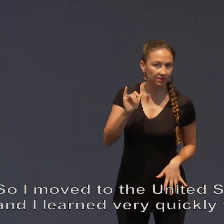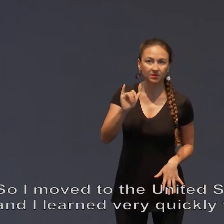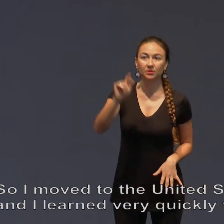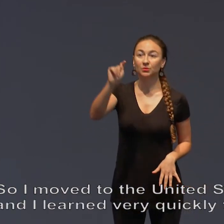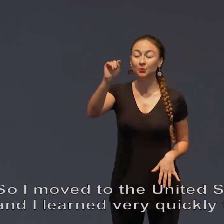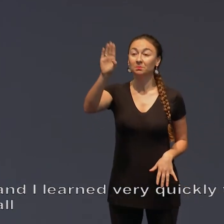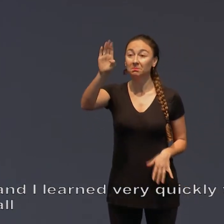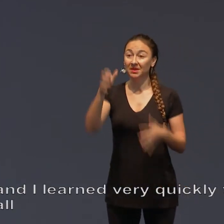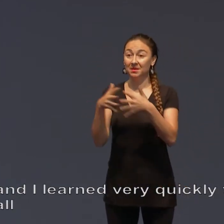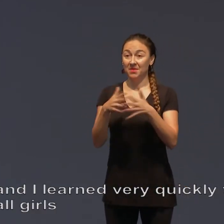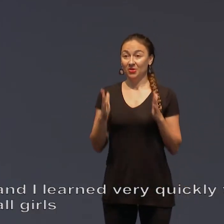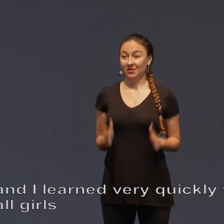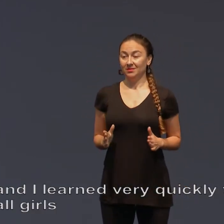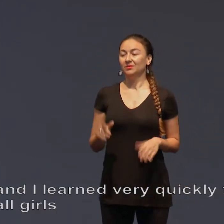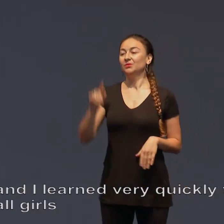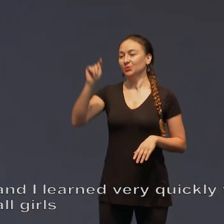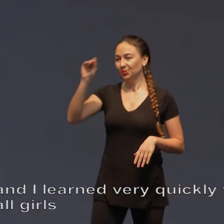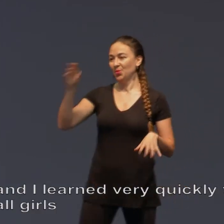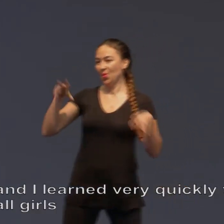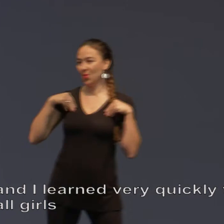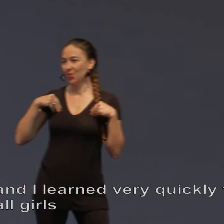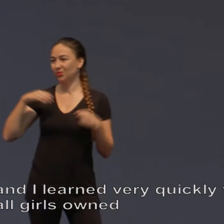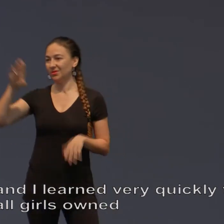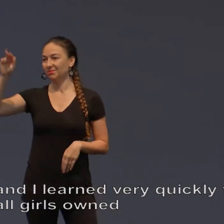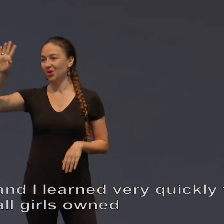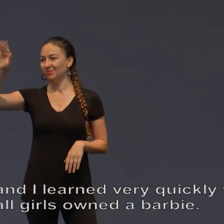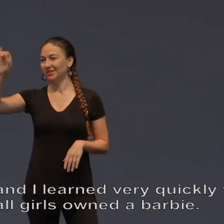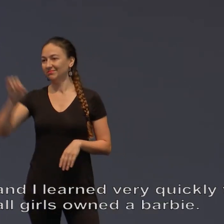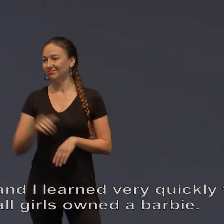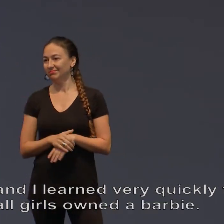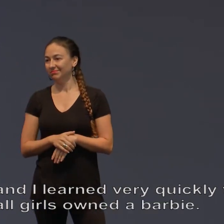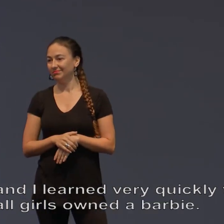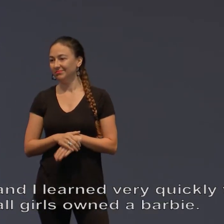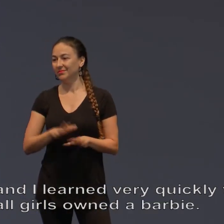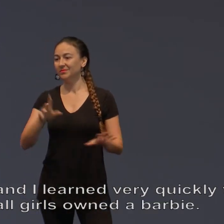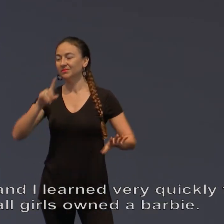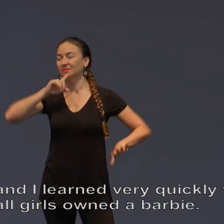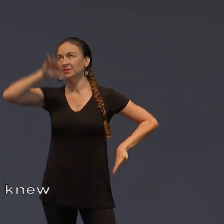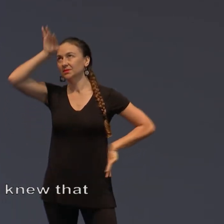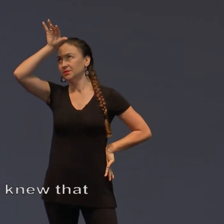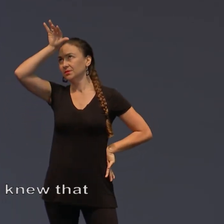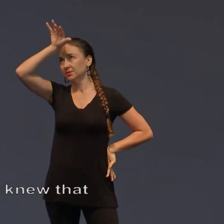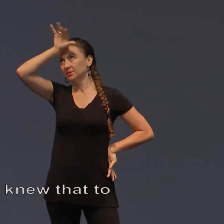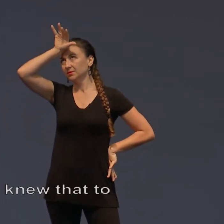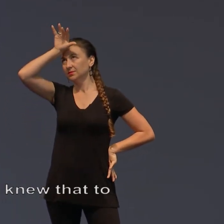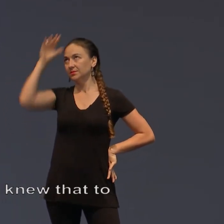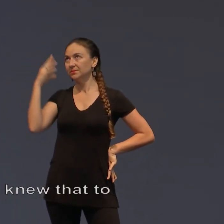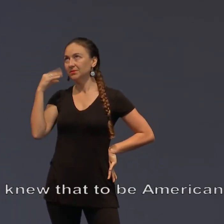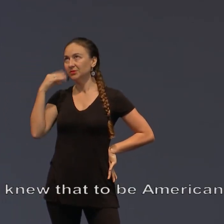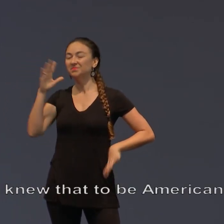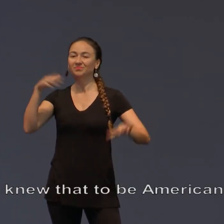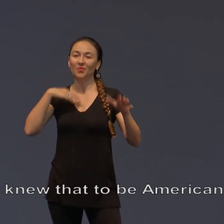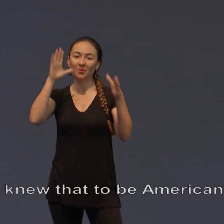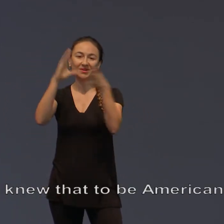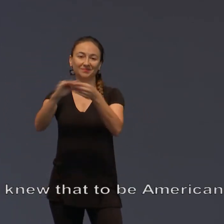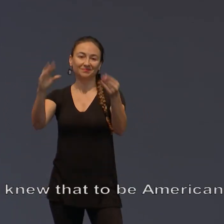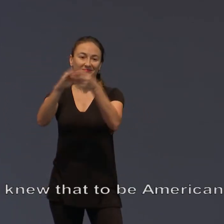Barbie. I knew that to be American, you had to have a Barbie. Now, what